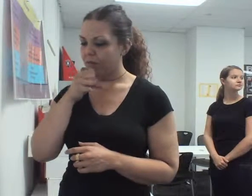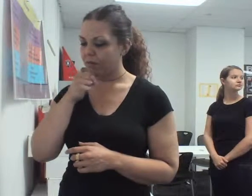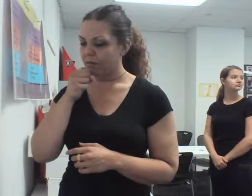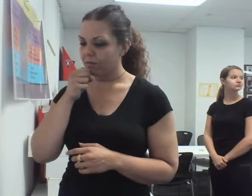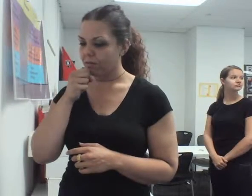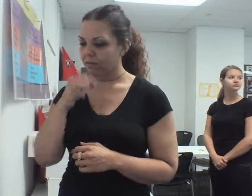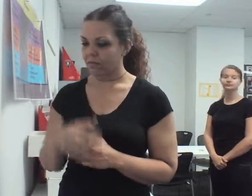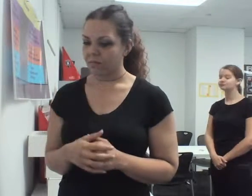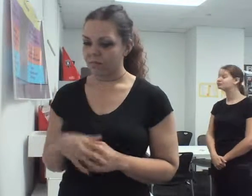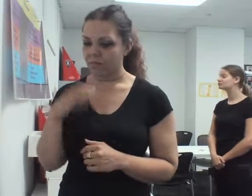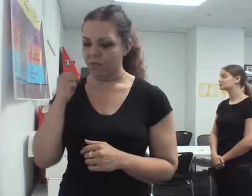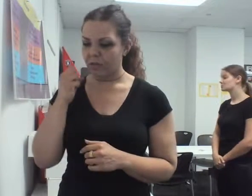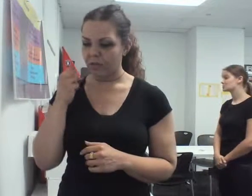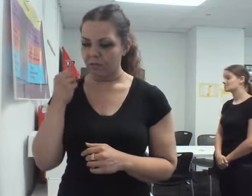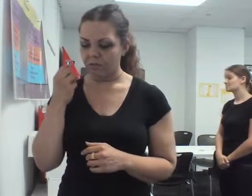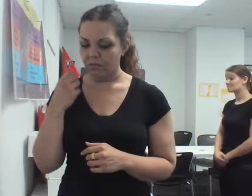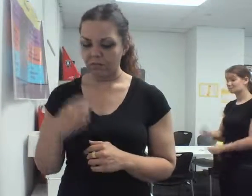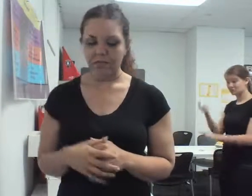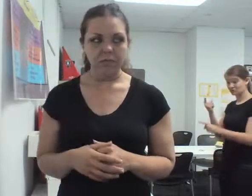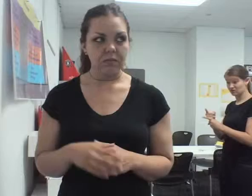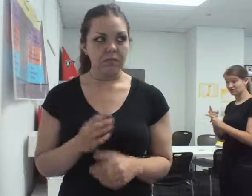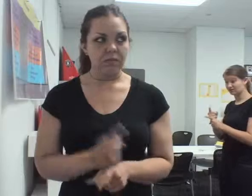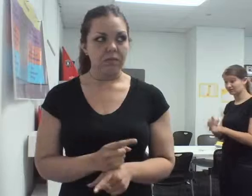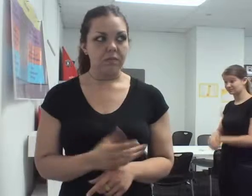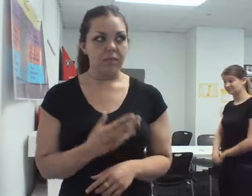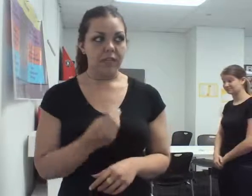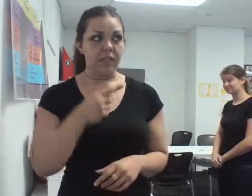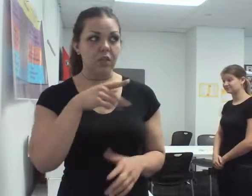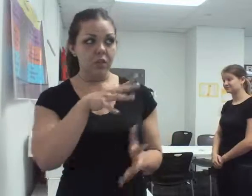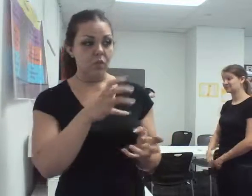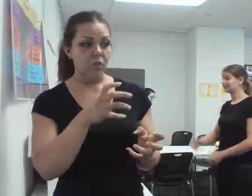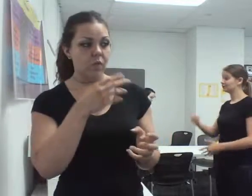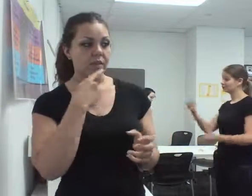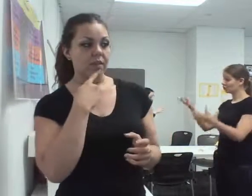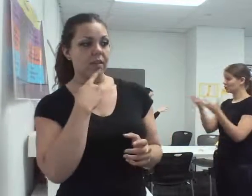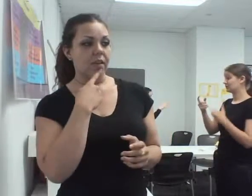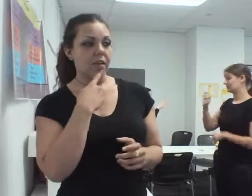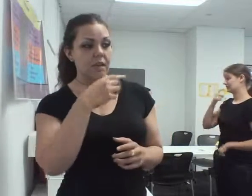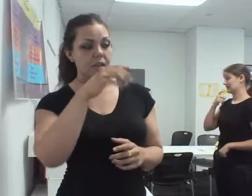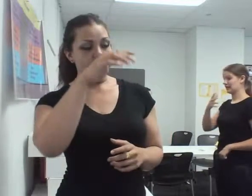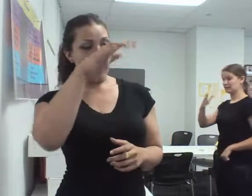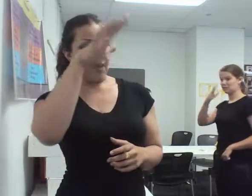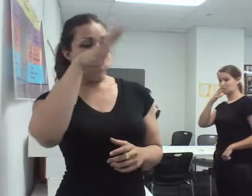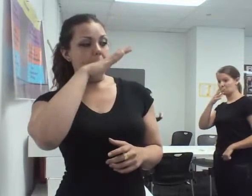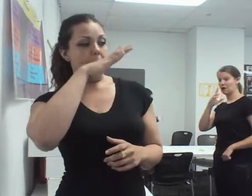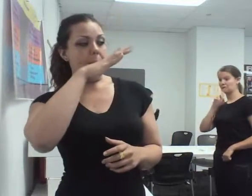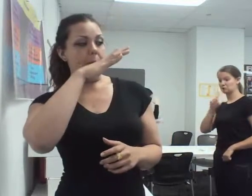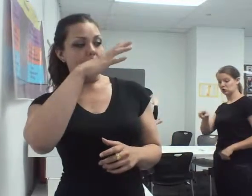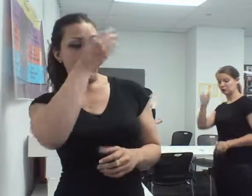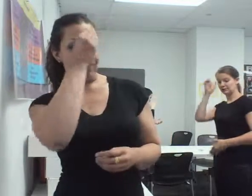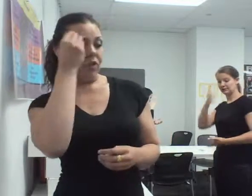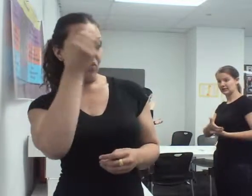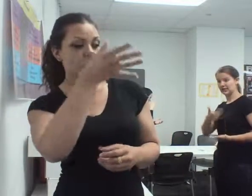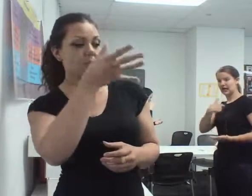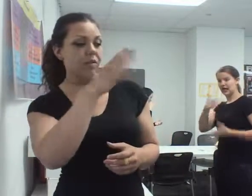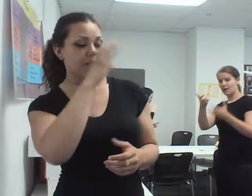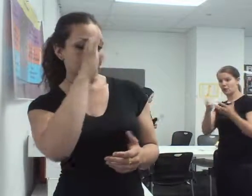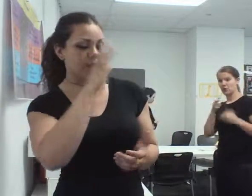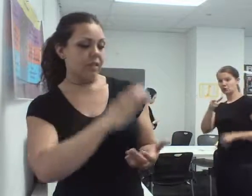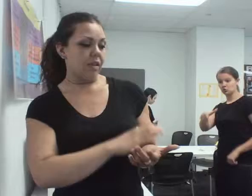Right? And you would want to say, the mom told her son, I want to see you drink your milk. But instead, getting out of